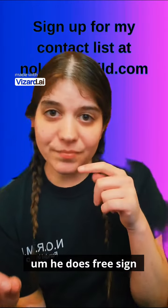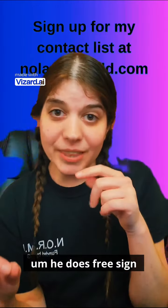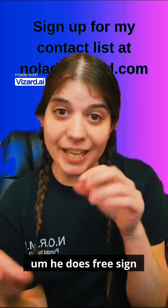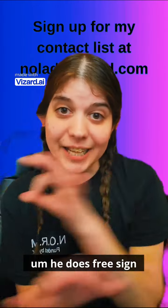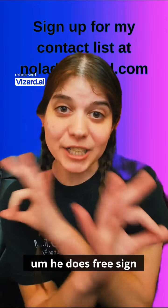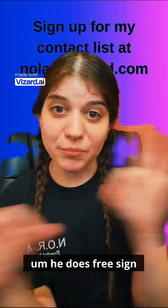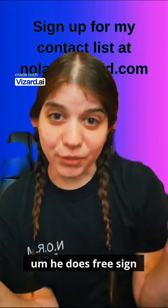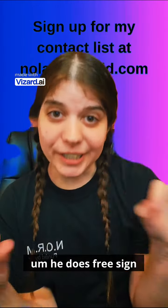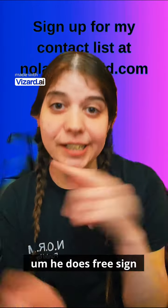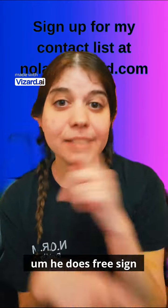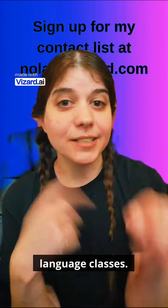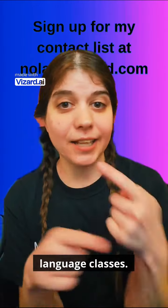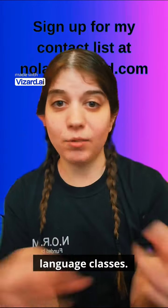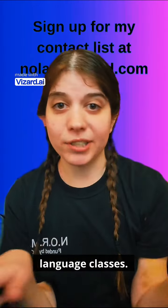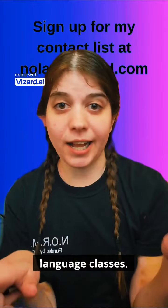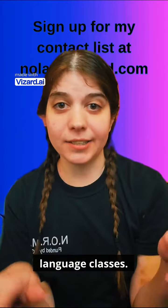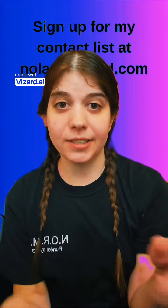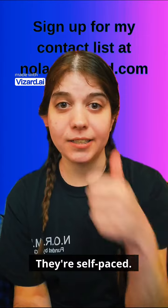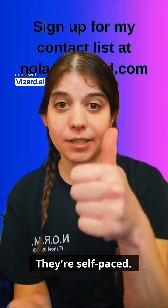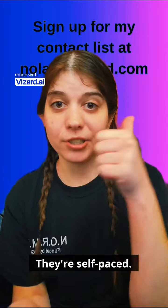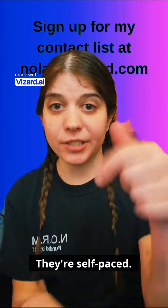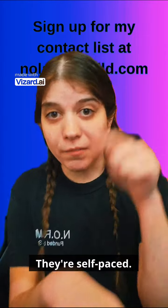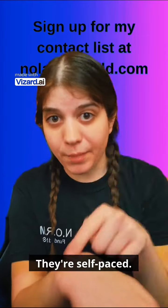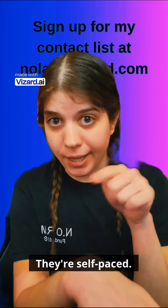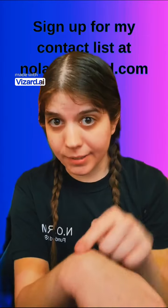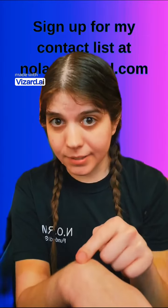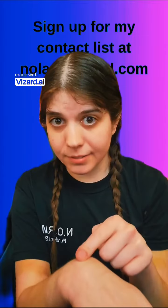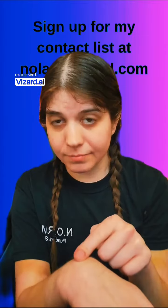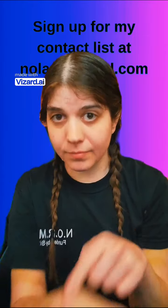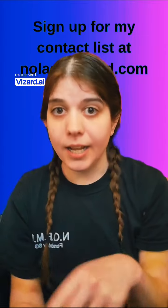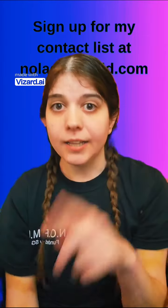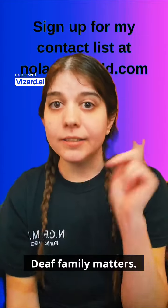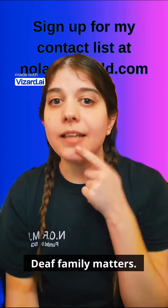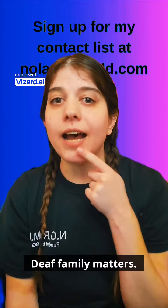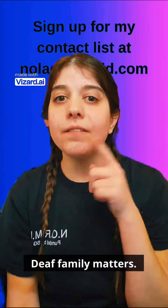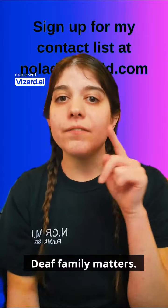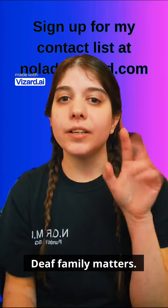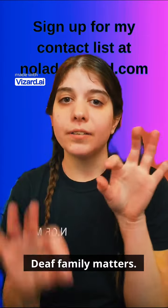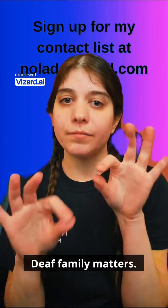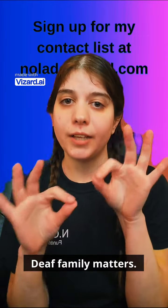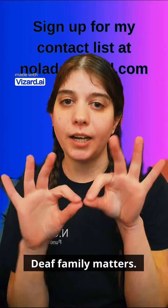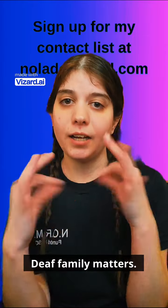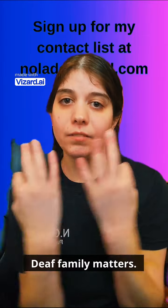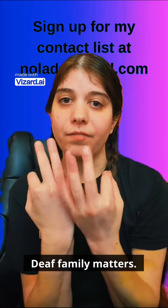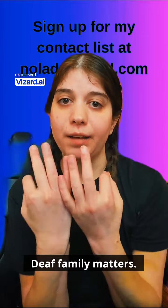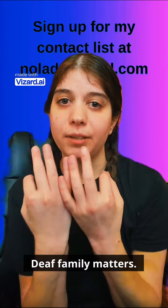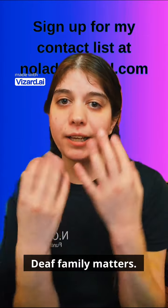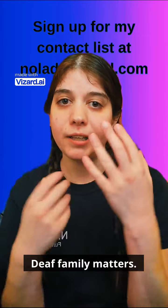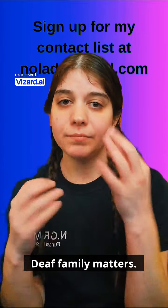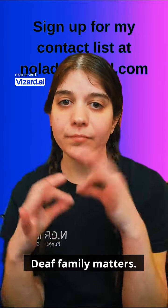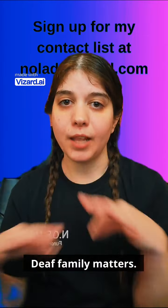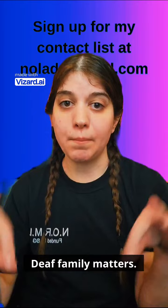He does free sign language classes. They're self-paced. Deaf Family